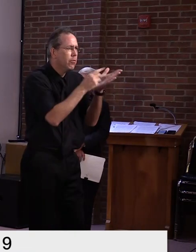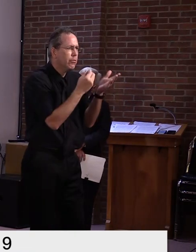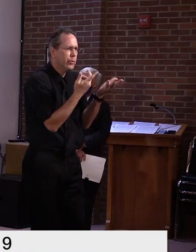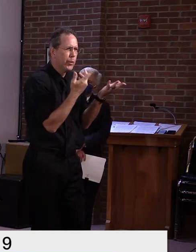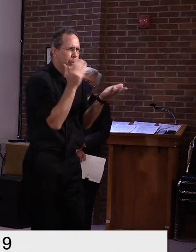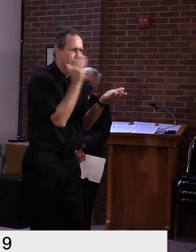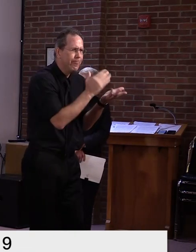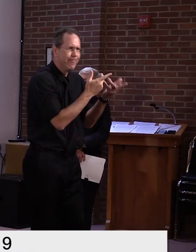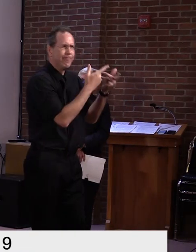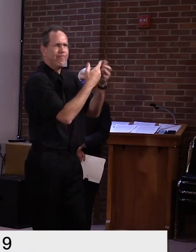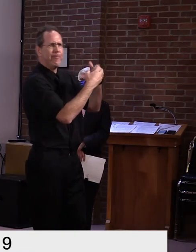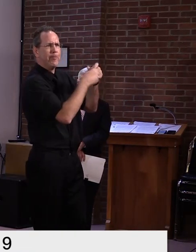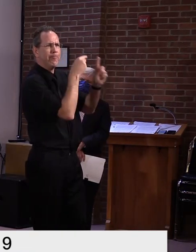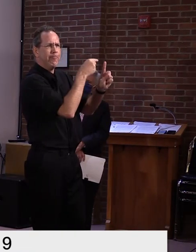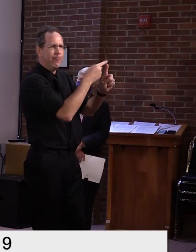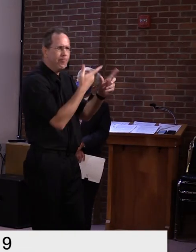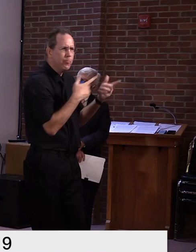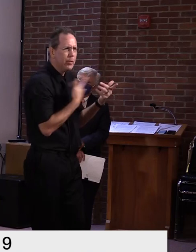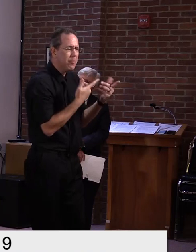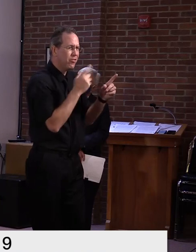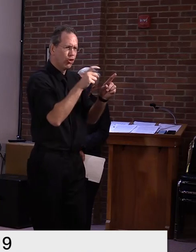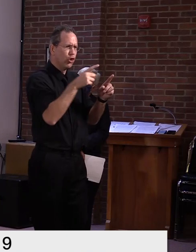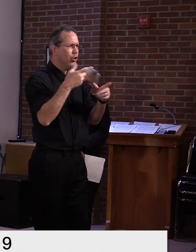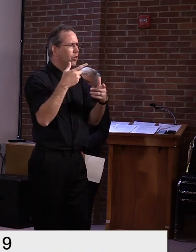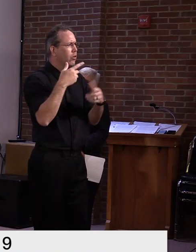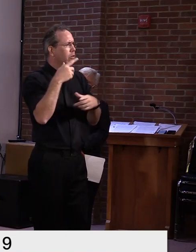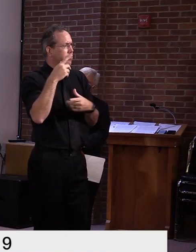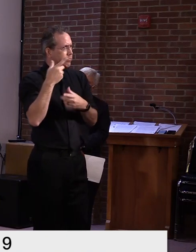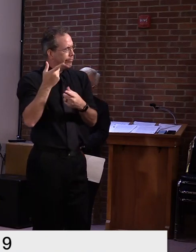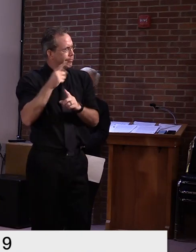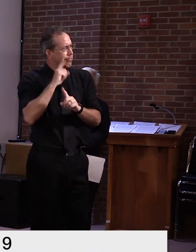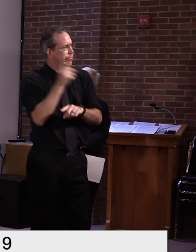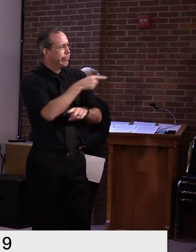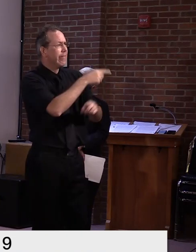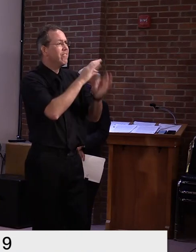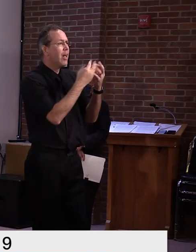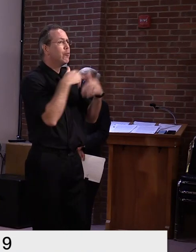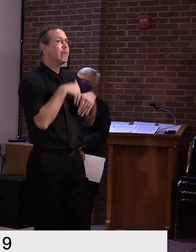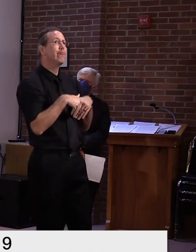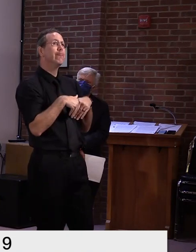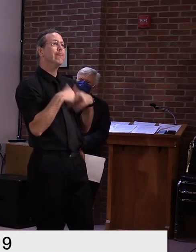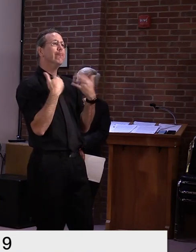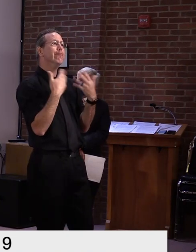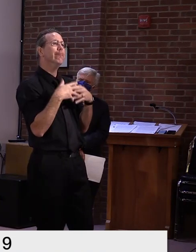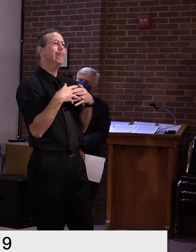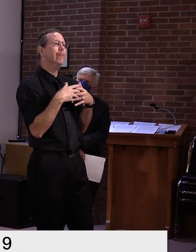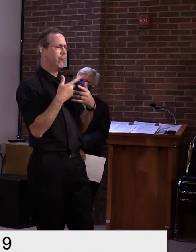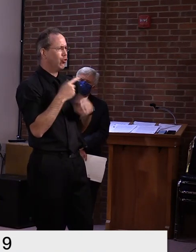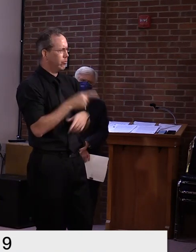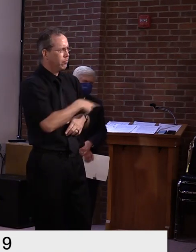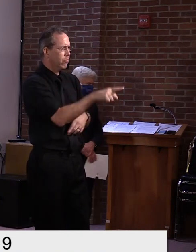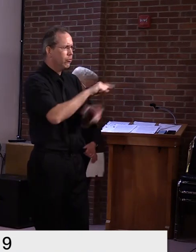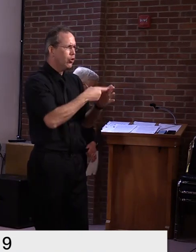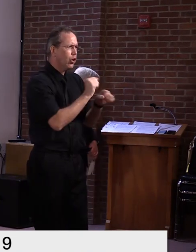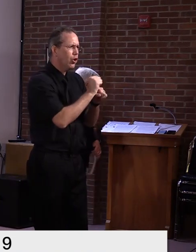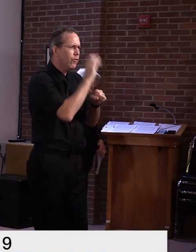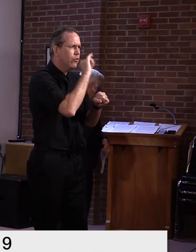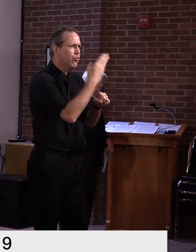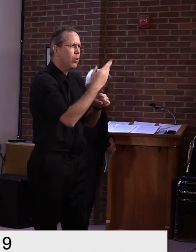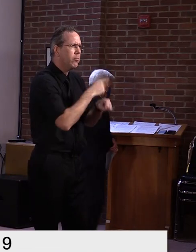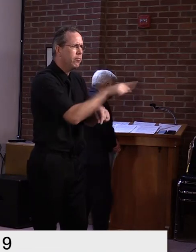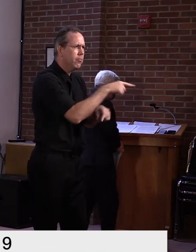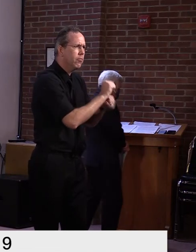Yeah, Greg, first of all, was there any mention of the number of families who have been moved into the community, by any